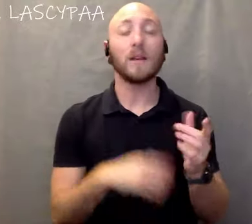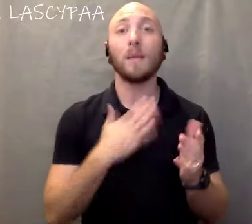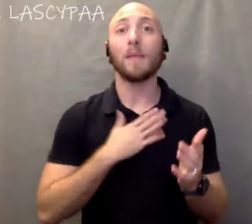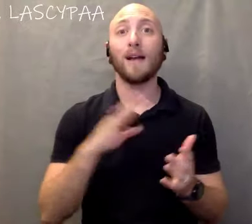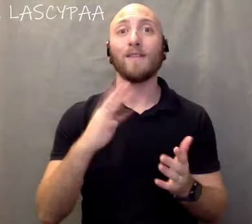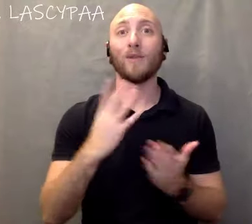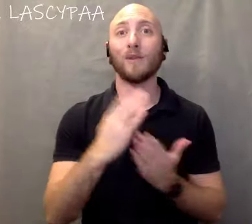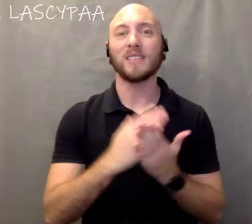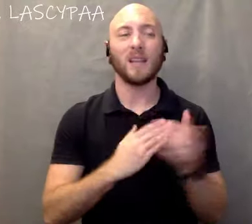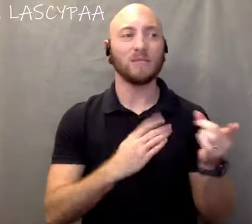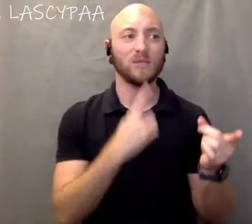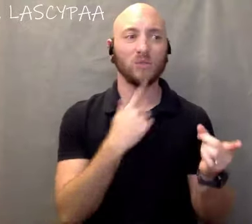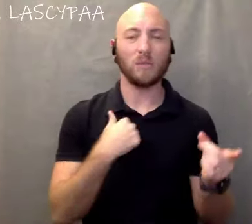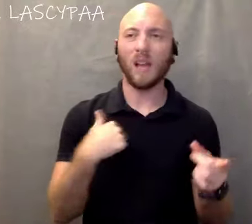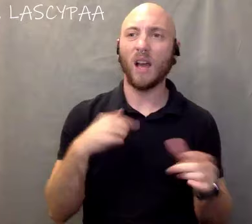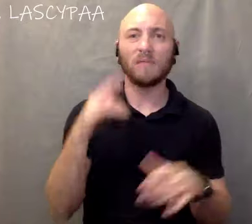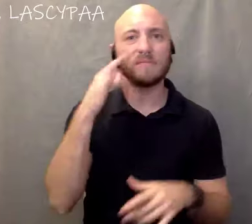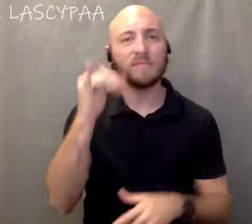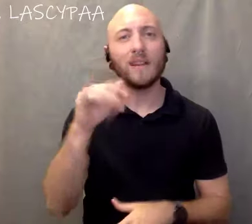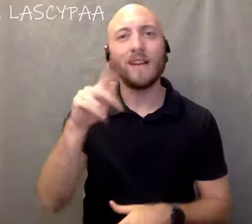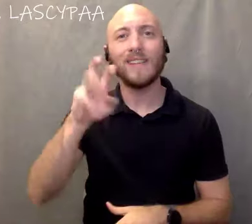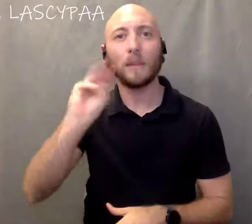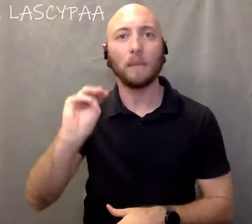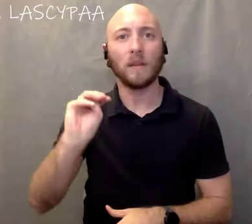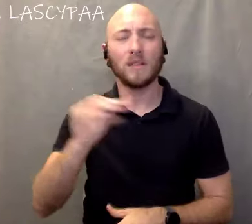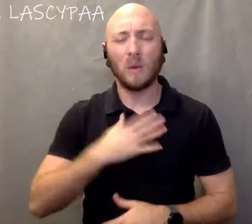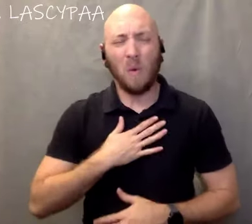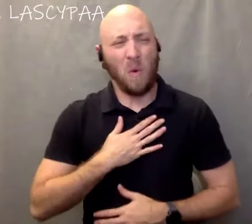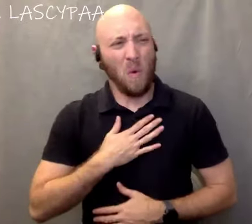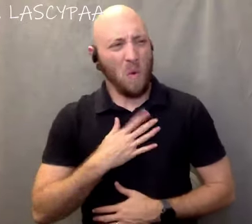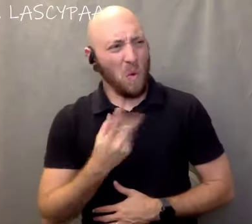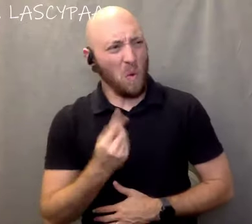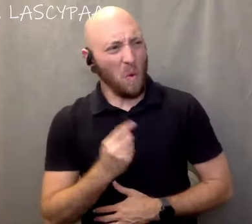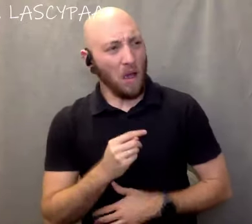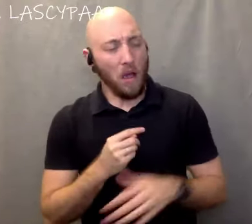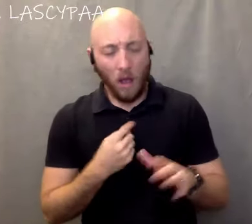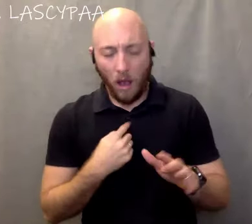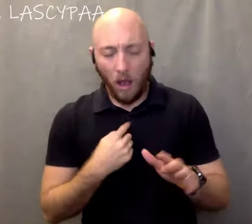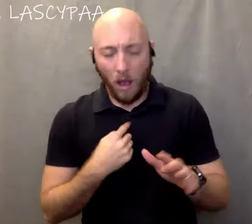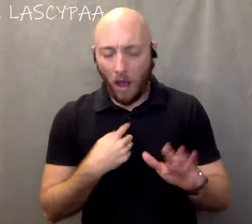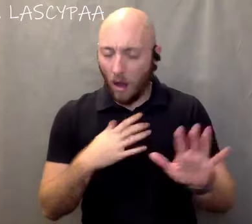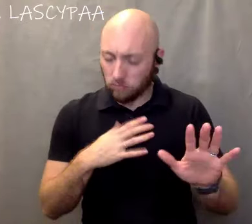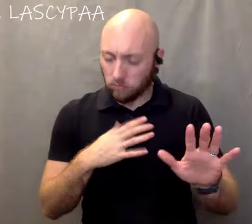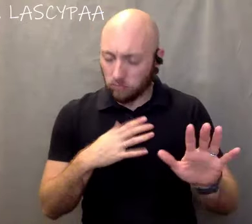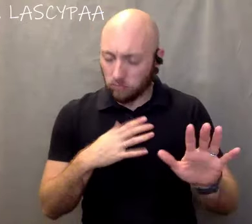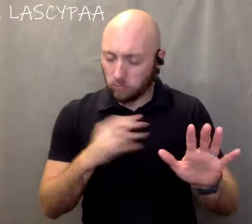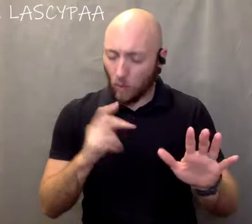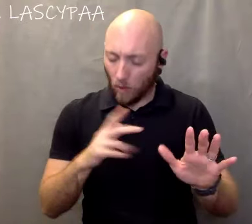of stung for a second, but from then I was able to change my perspective, change my